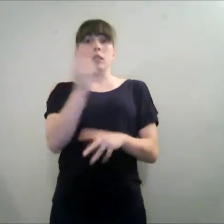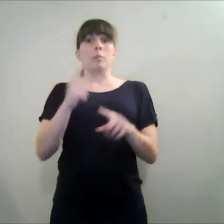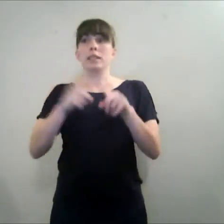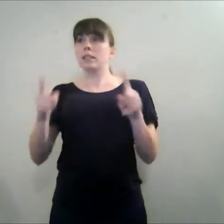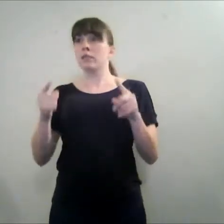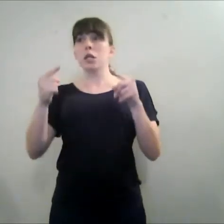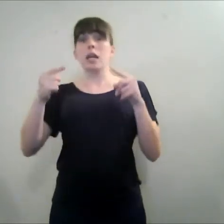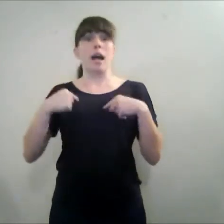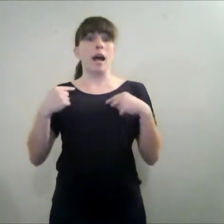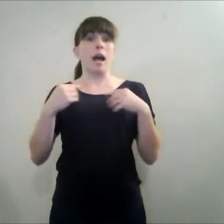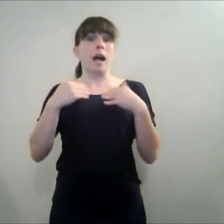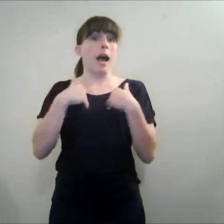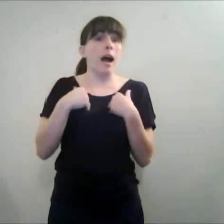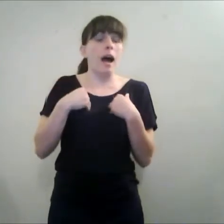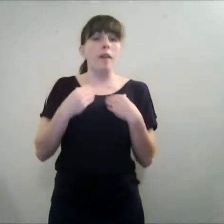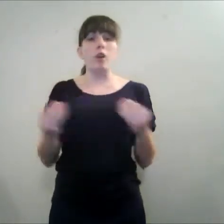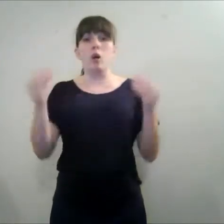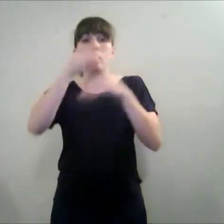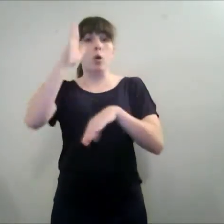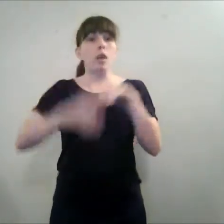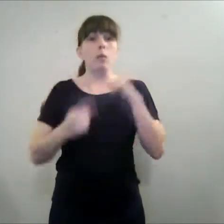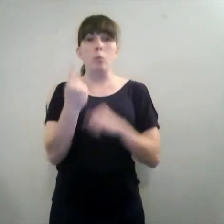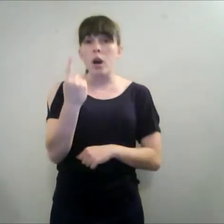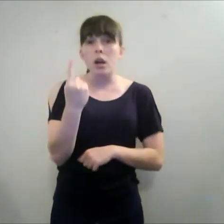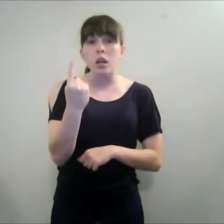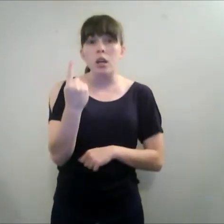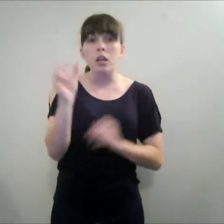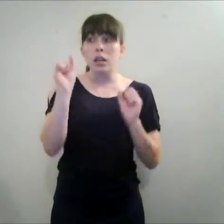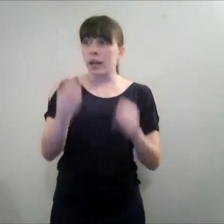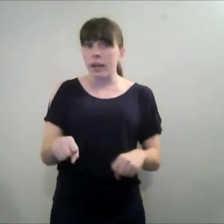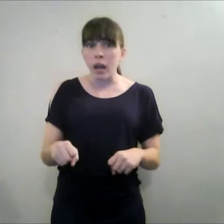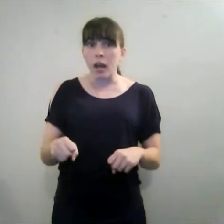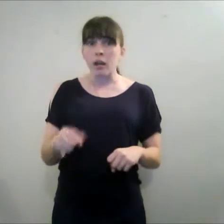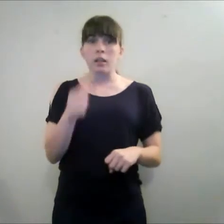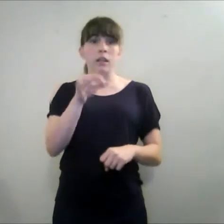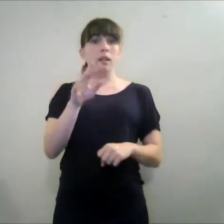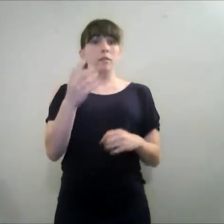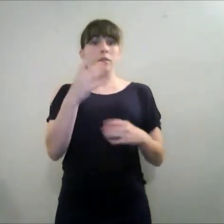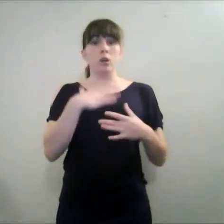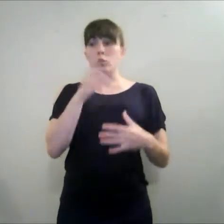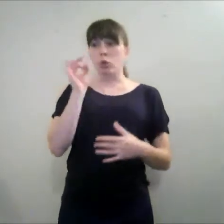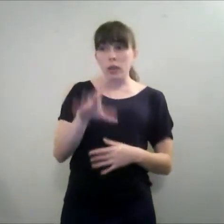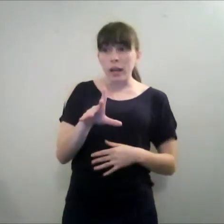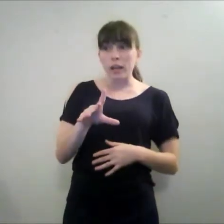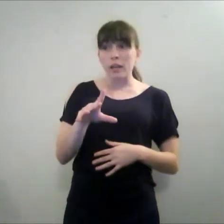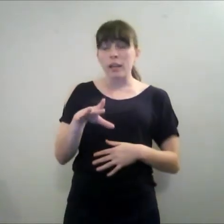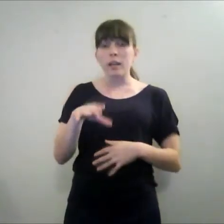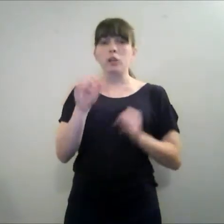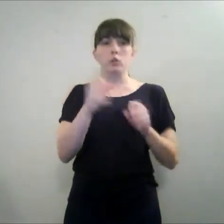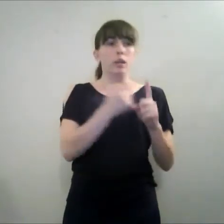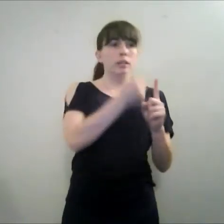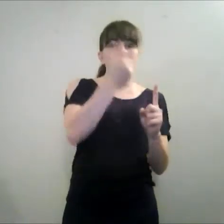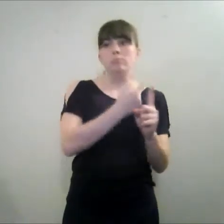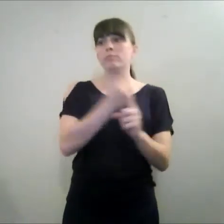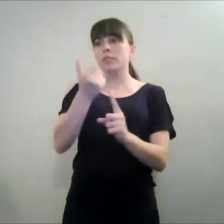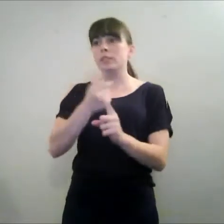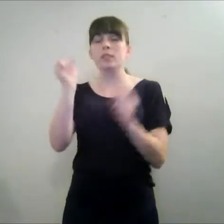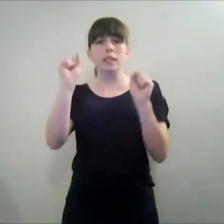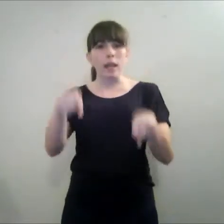an identity that's given to you by someone, the government or whatever, you have to stick with that identity and use it in all places, that's absolutely wrong. Why would you want